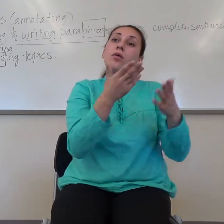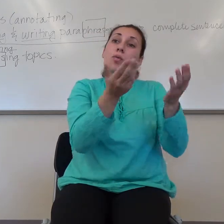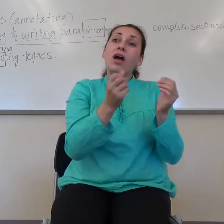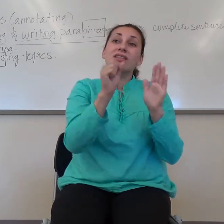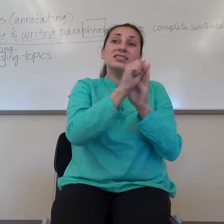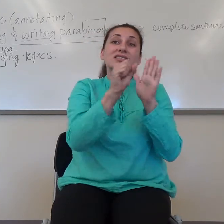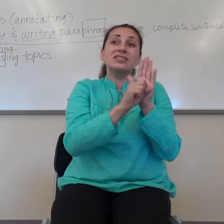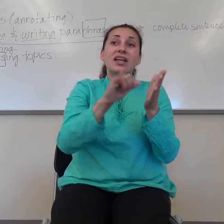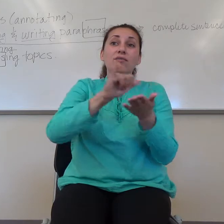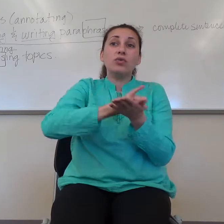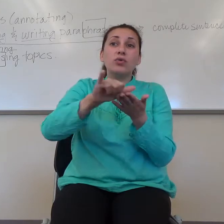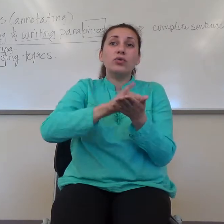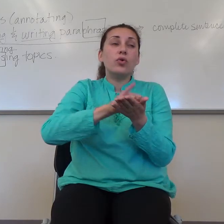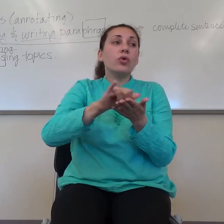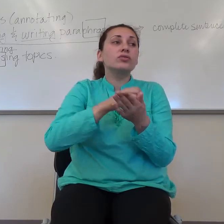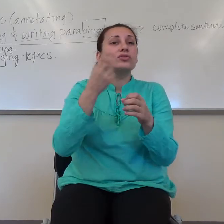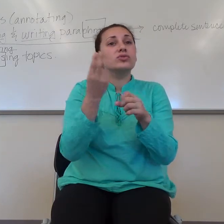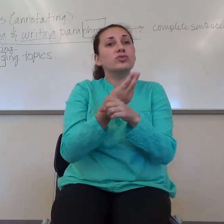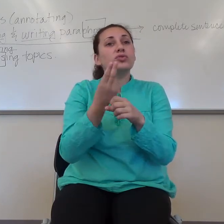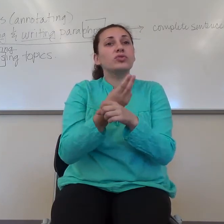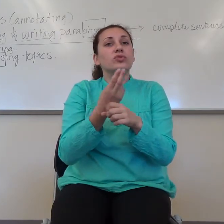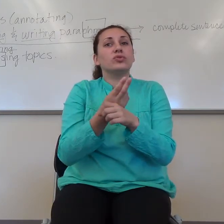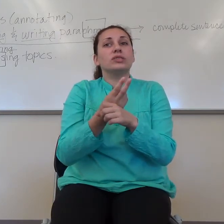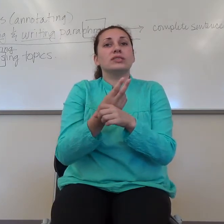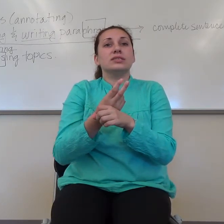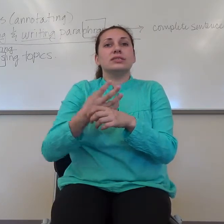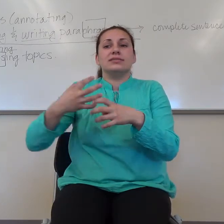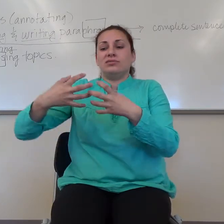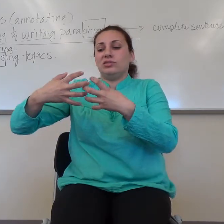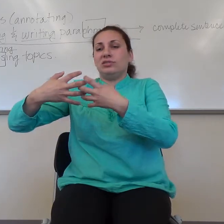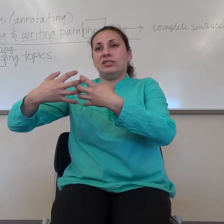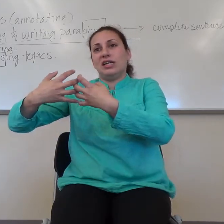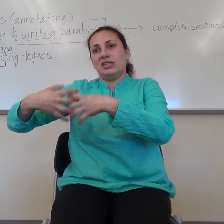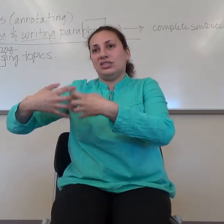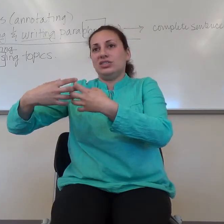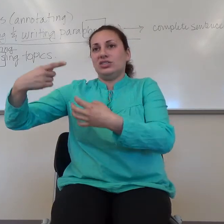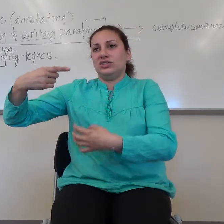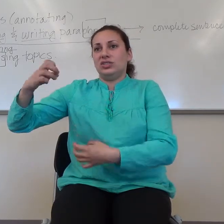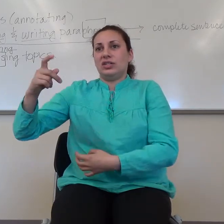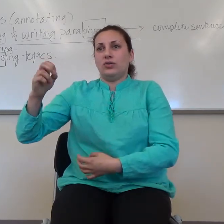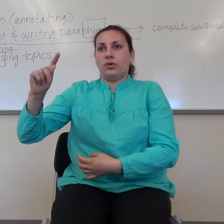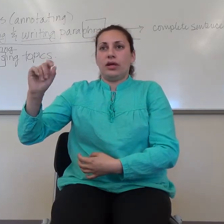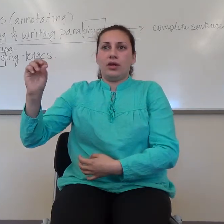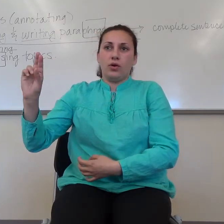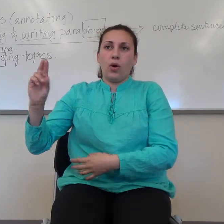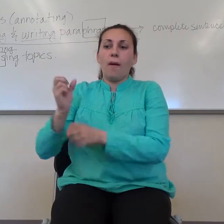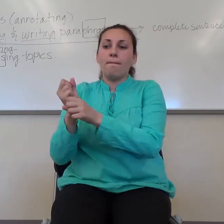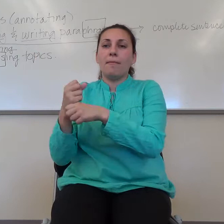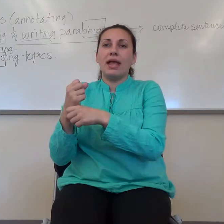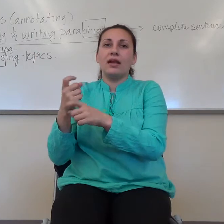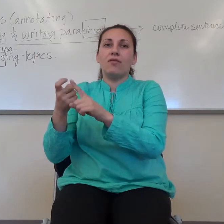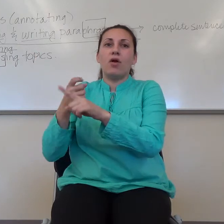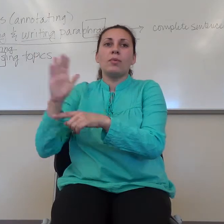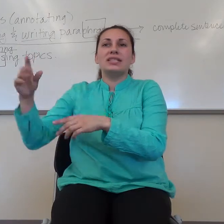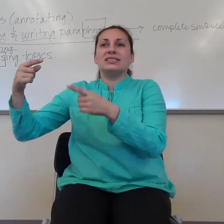to use a generator made by his arch rival. What's an arch